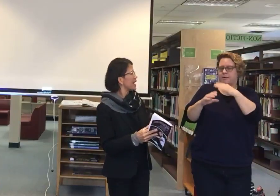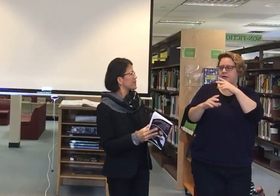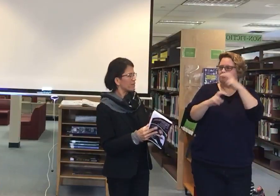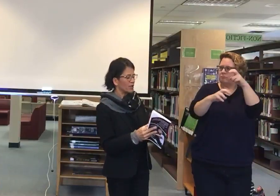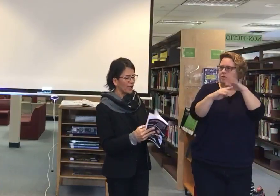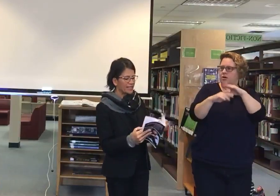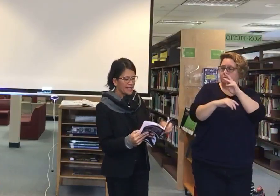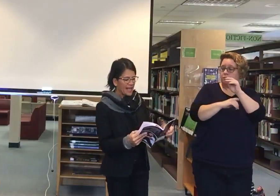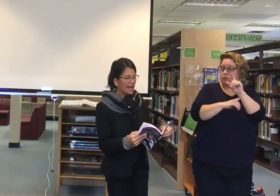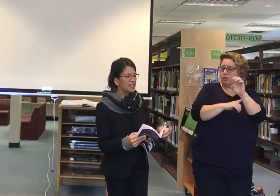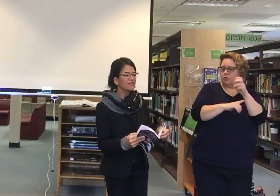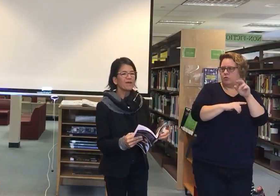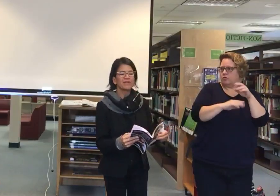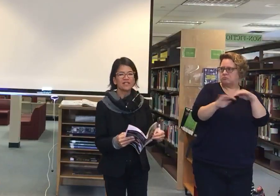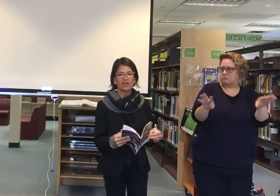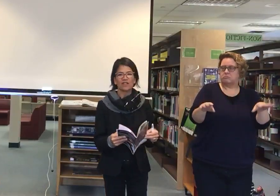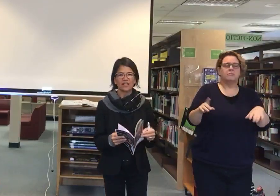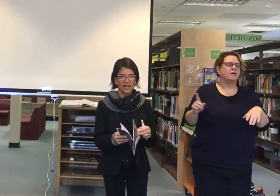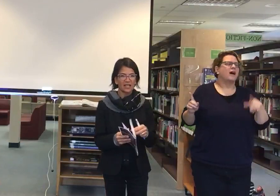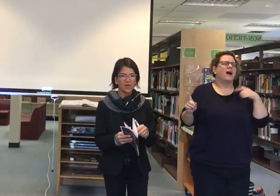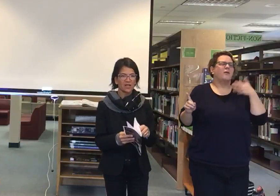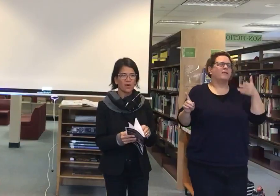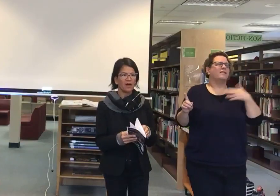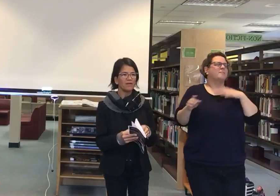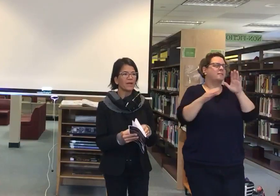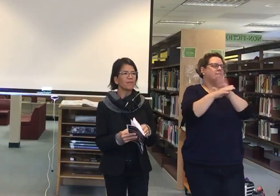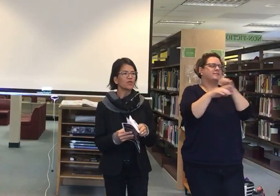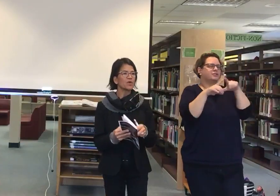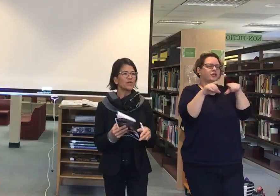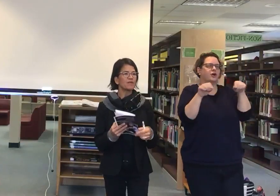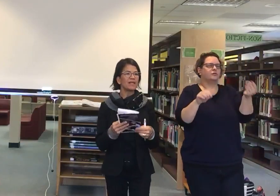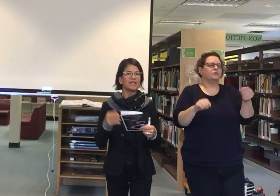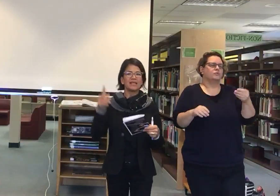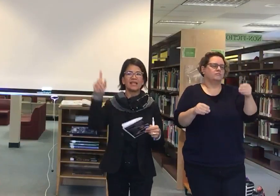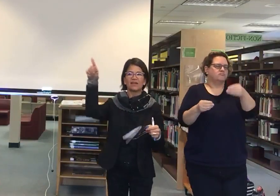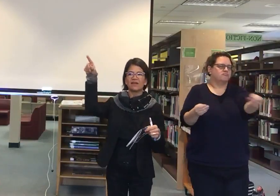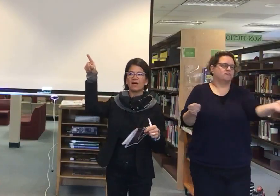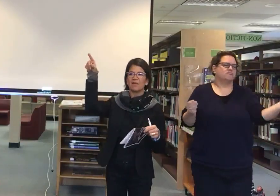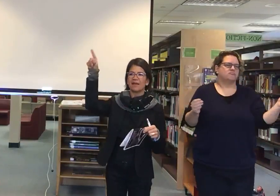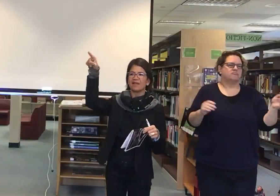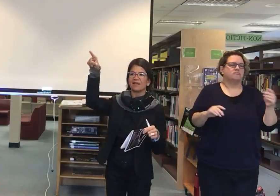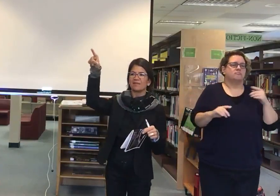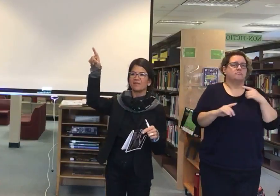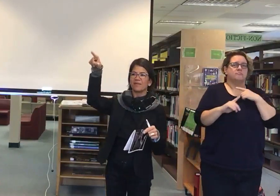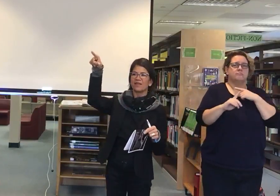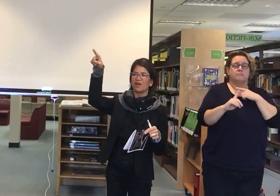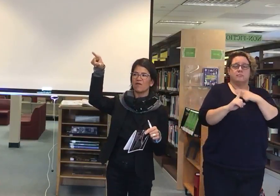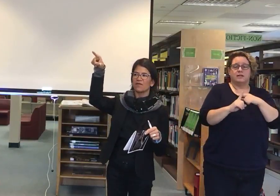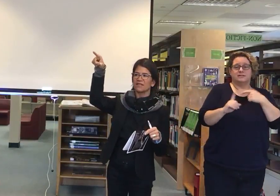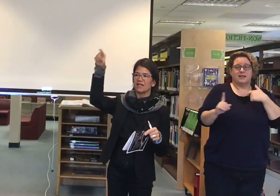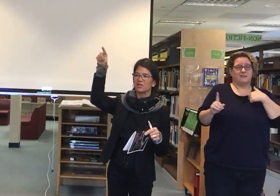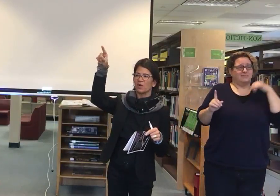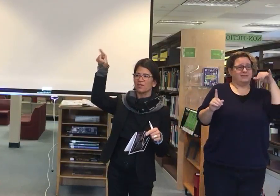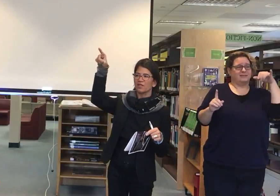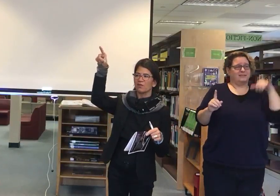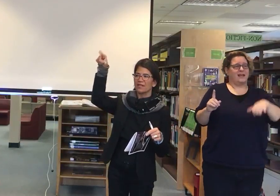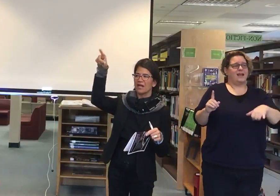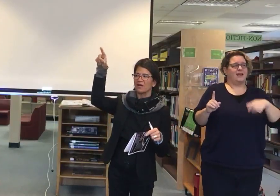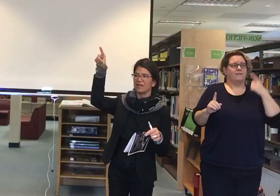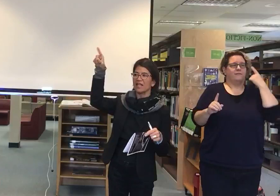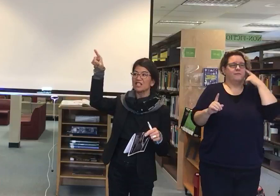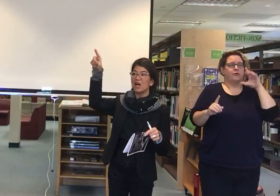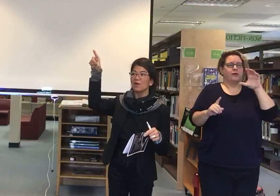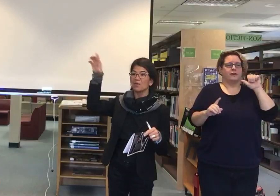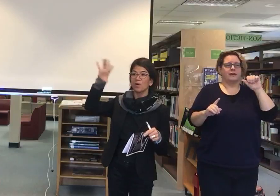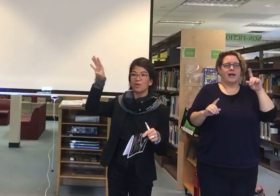that. Yeah, that'd be great. Email. And I'll leave my business cards as well, but I'm also going to be here at the conference next door. I'm just gonna